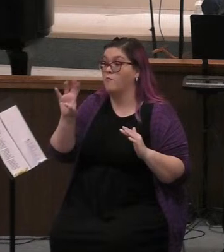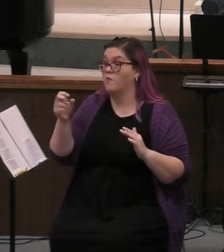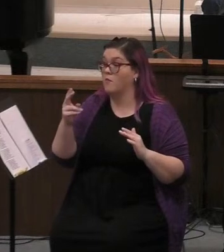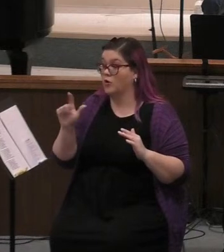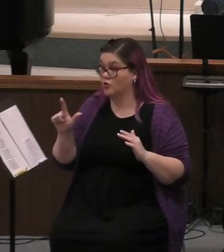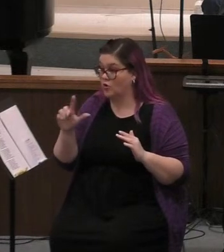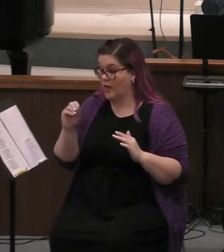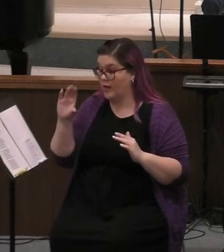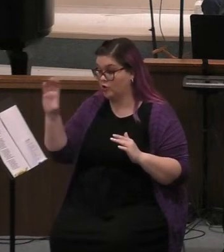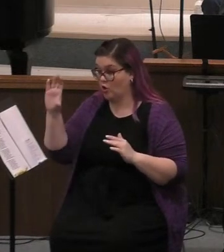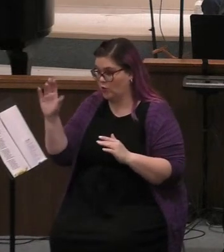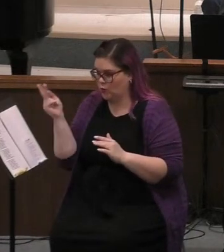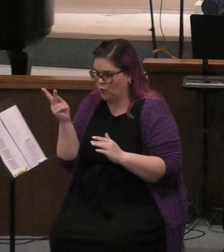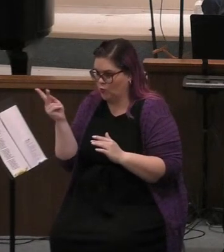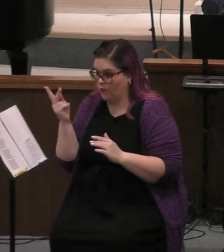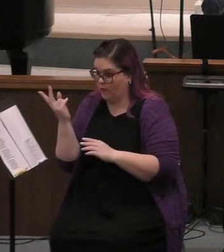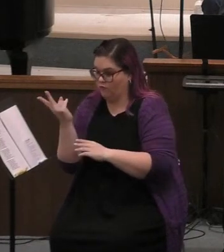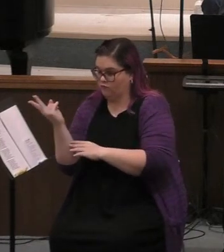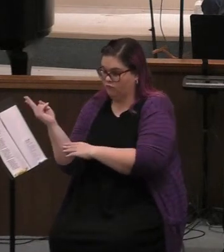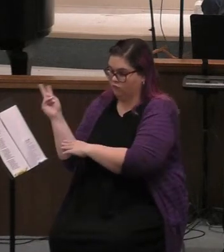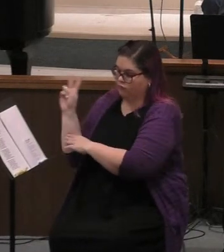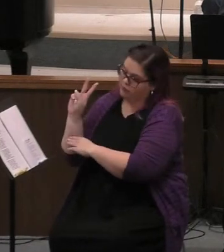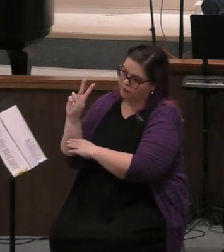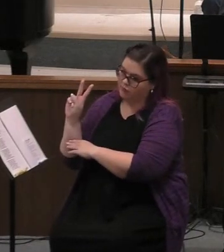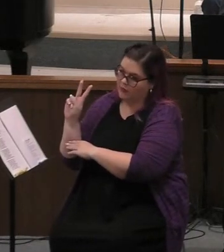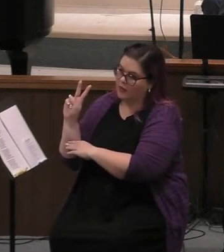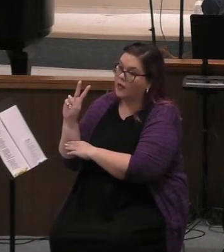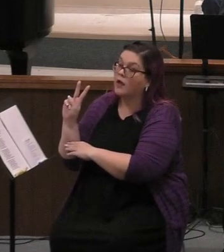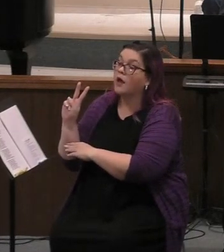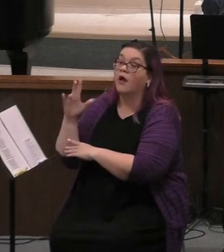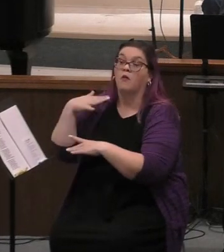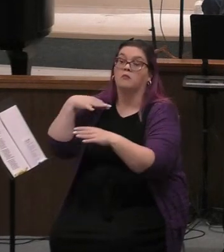and Charles come up at this time and just share their